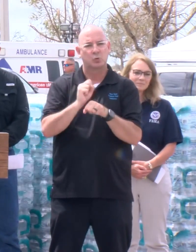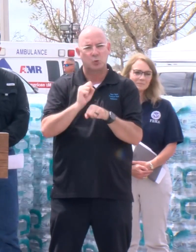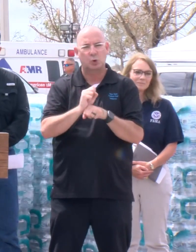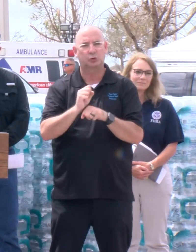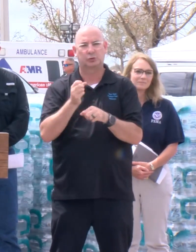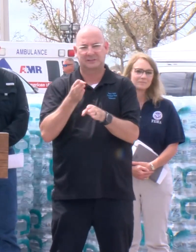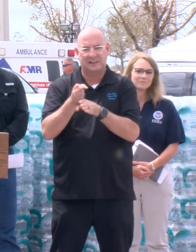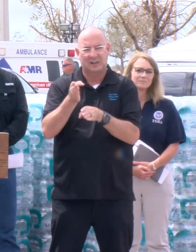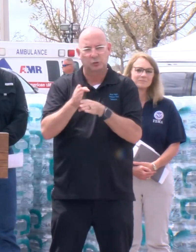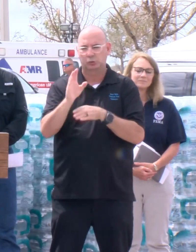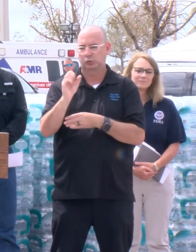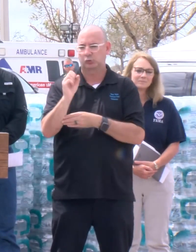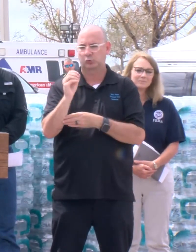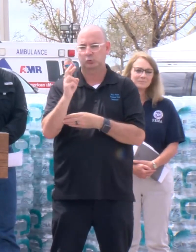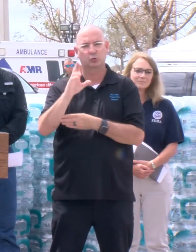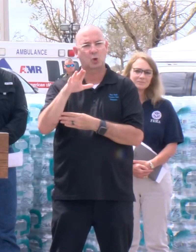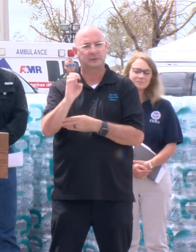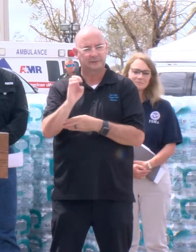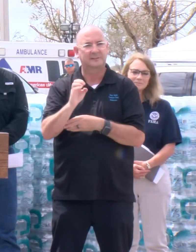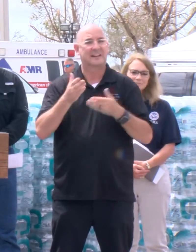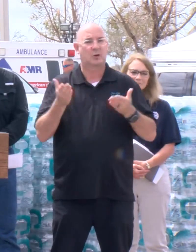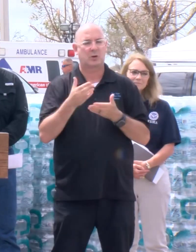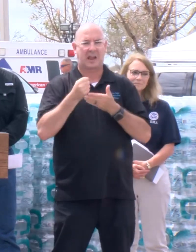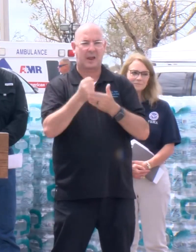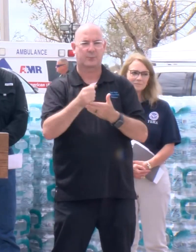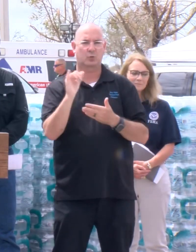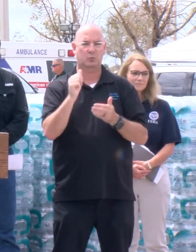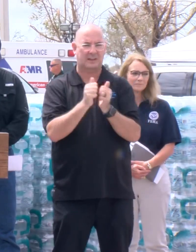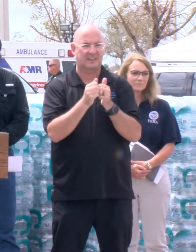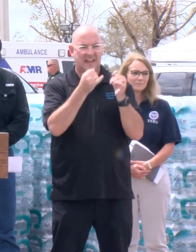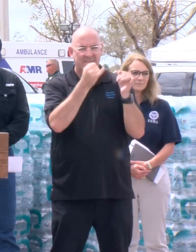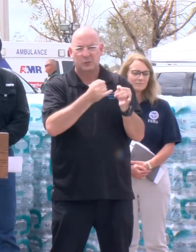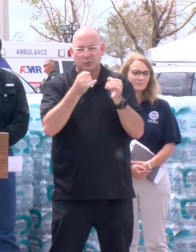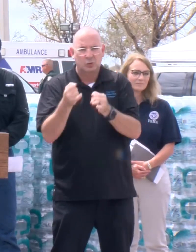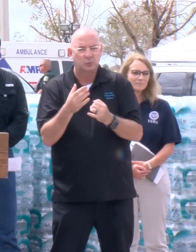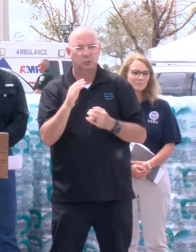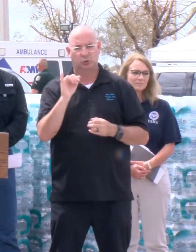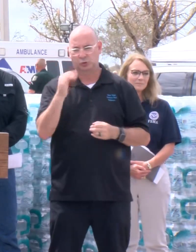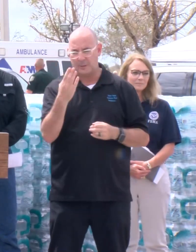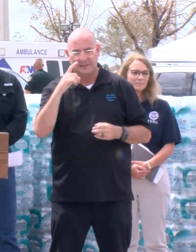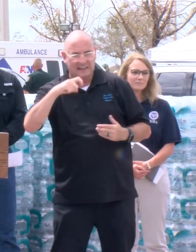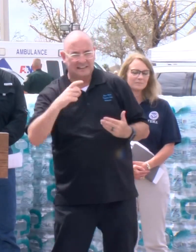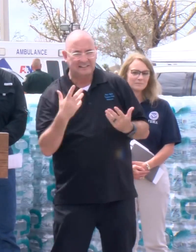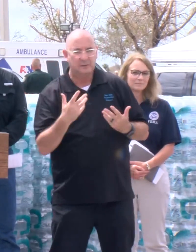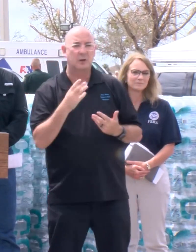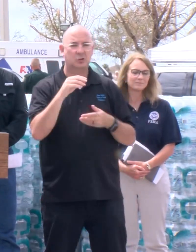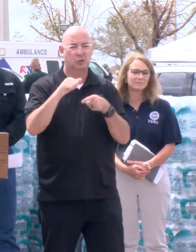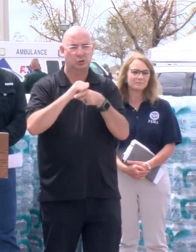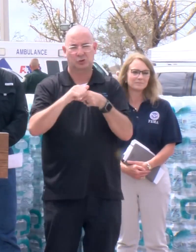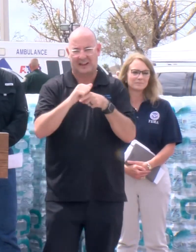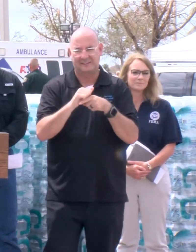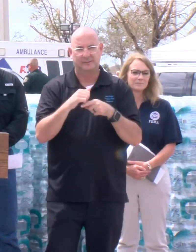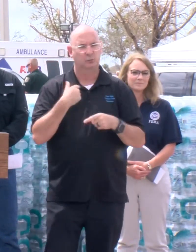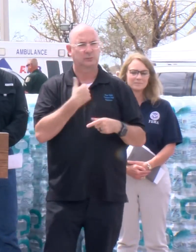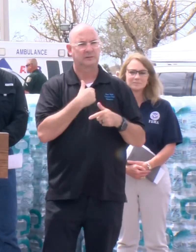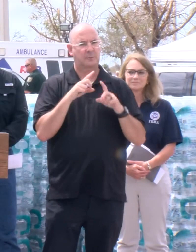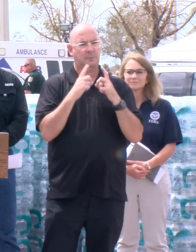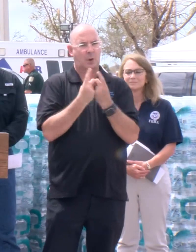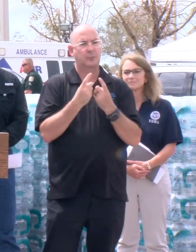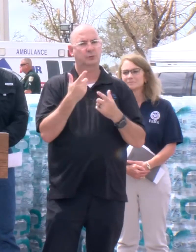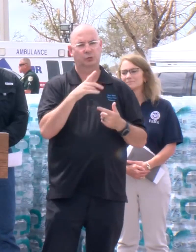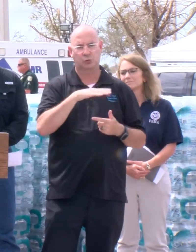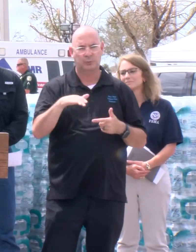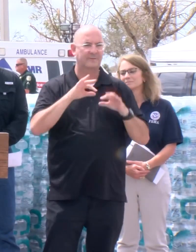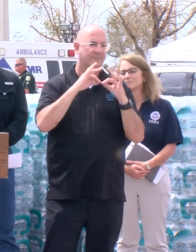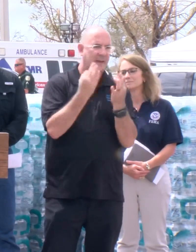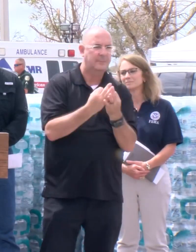individual job needs, workforce training, the whole 9 yards. We have Department of Children and Families, Florida Department of Health, here